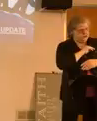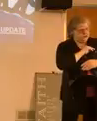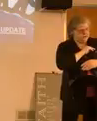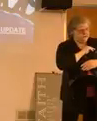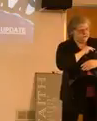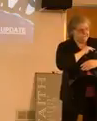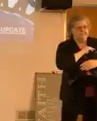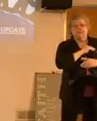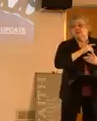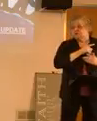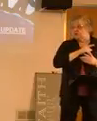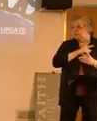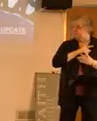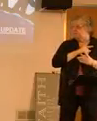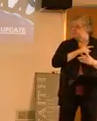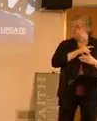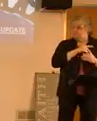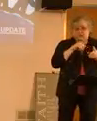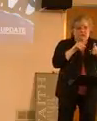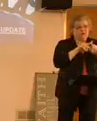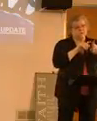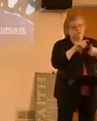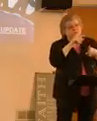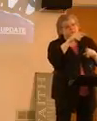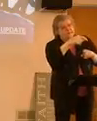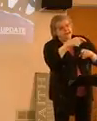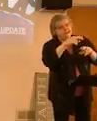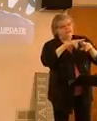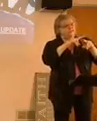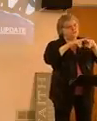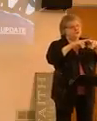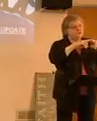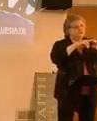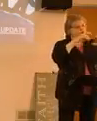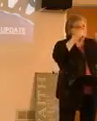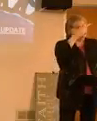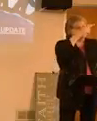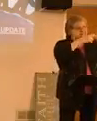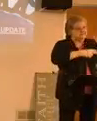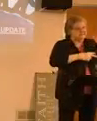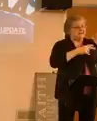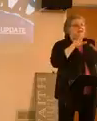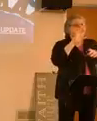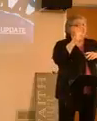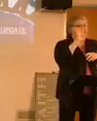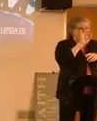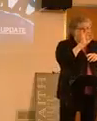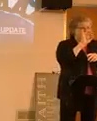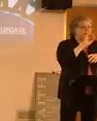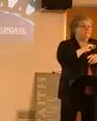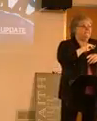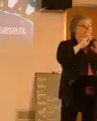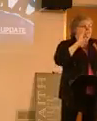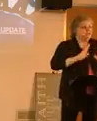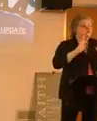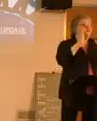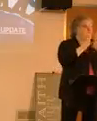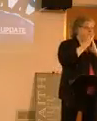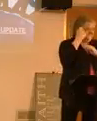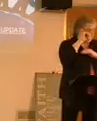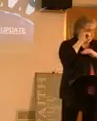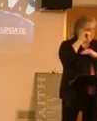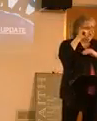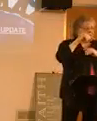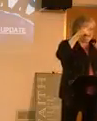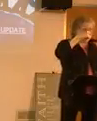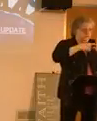your seat backs, a nice little brochure that gives you 8 missionaries to pray for this week and this month and ongoing. We're